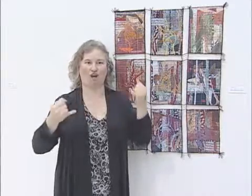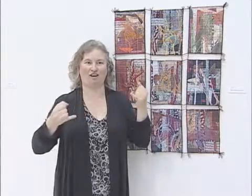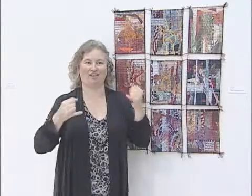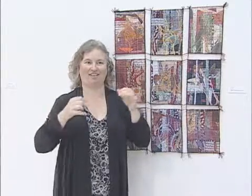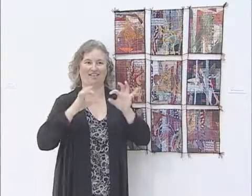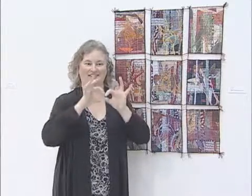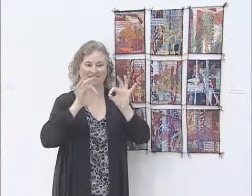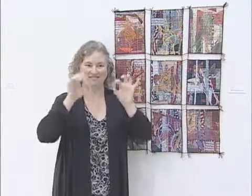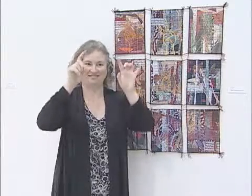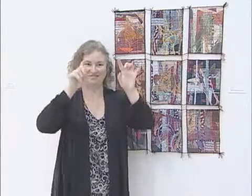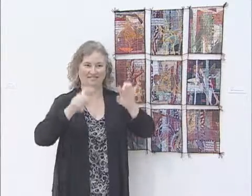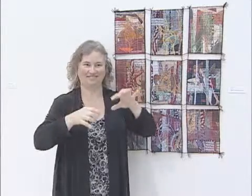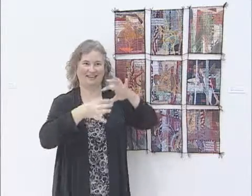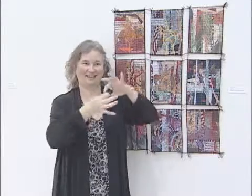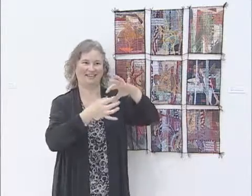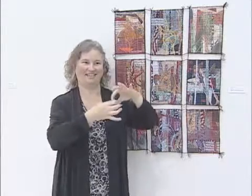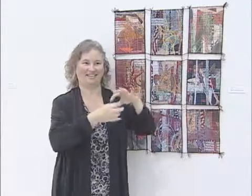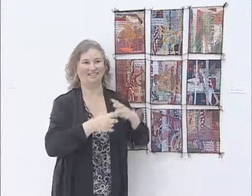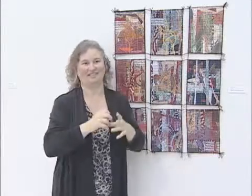strings, rather than sewing them